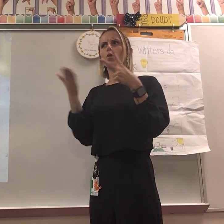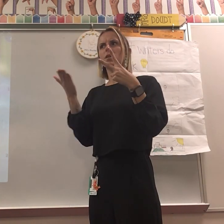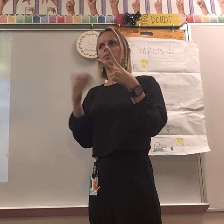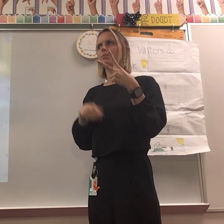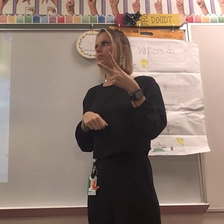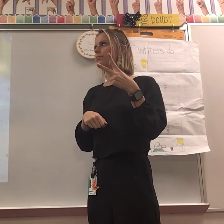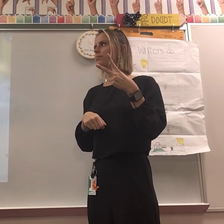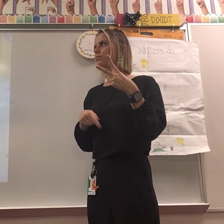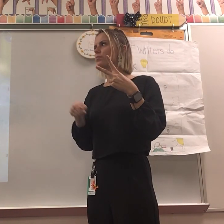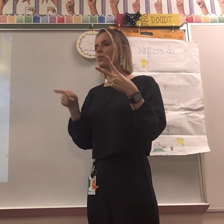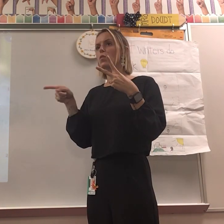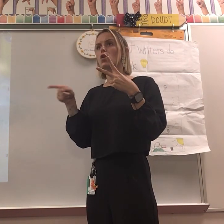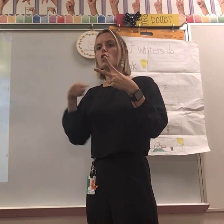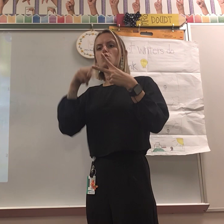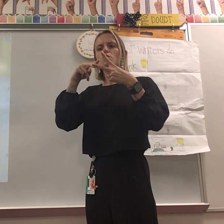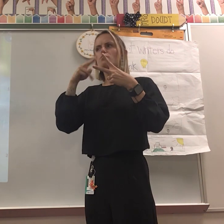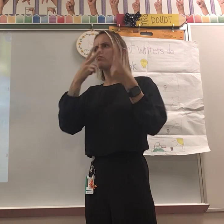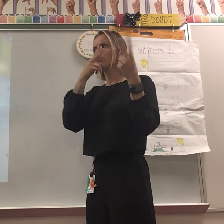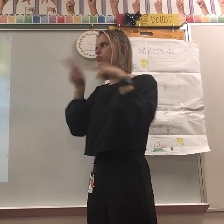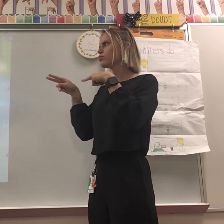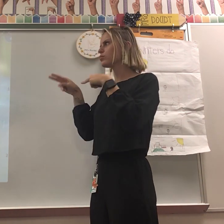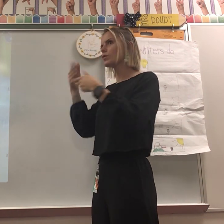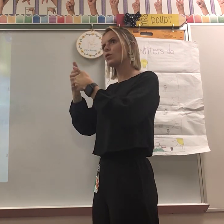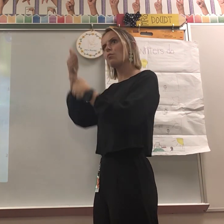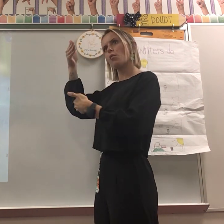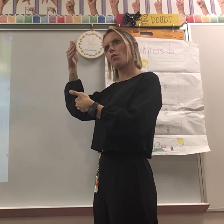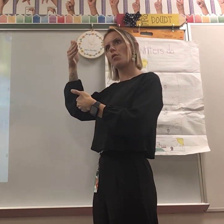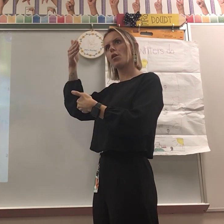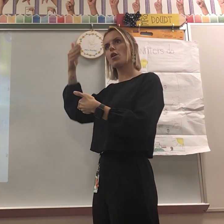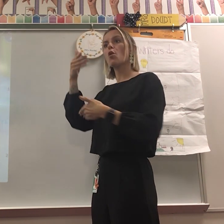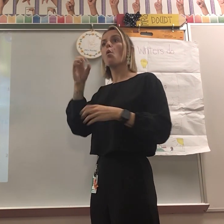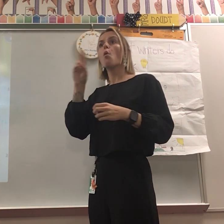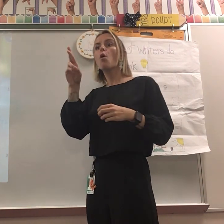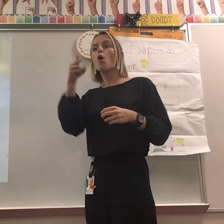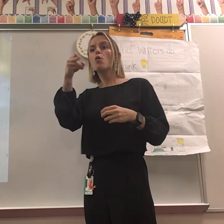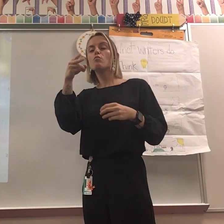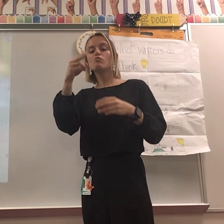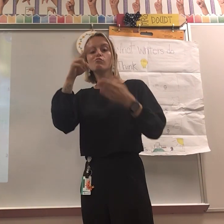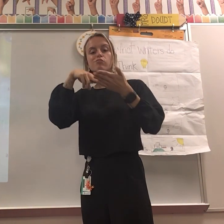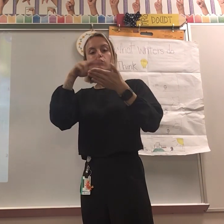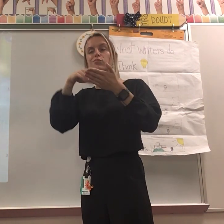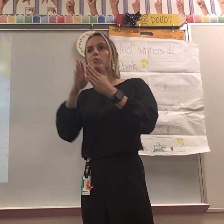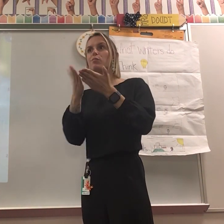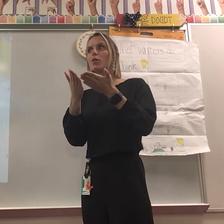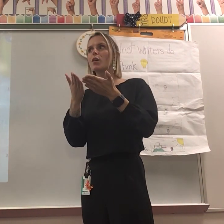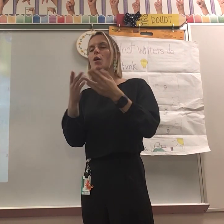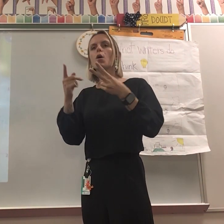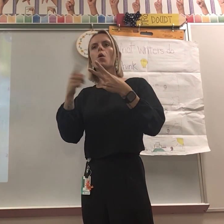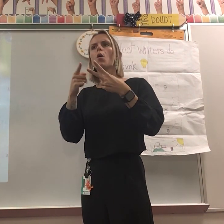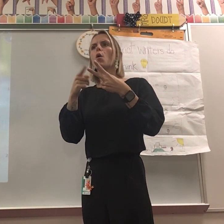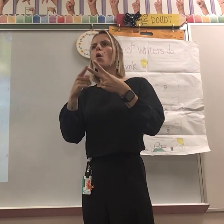You could look on the board. You could look at the passages you read. What is the name of the other text that we